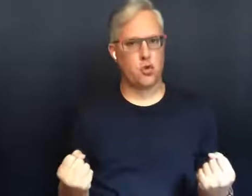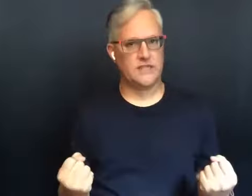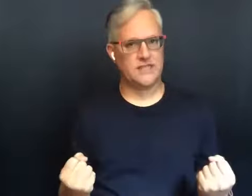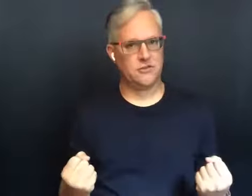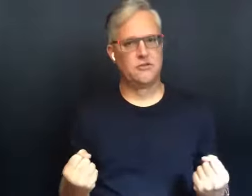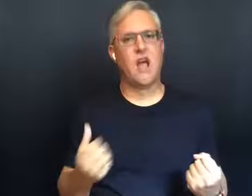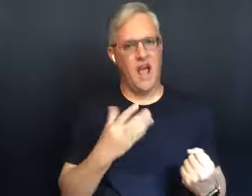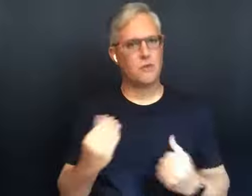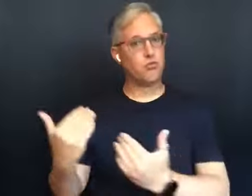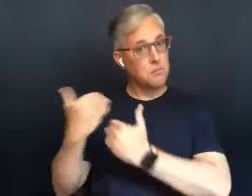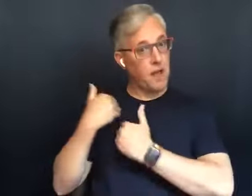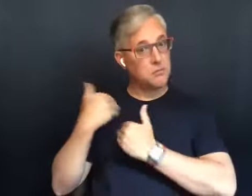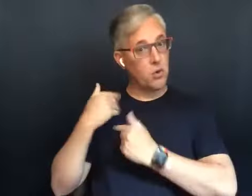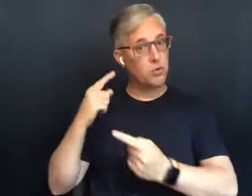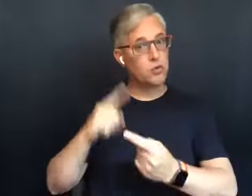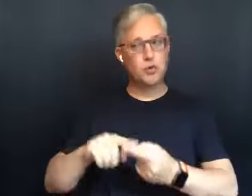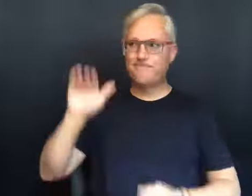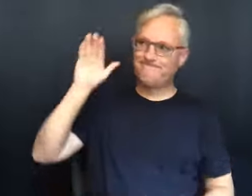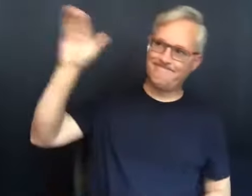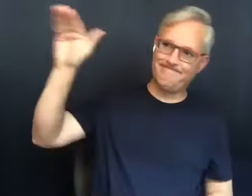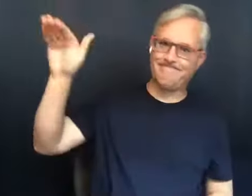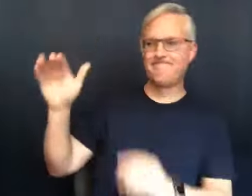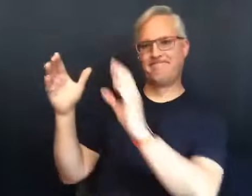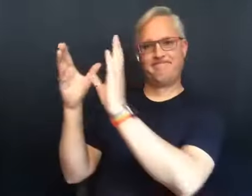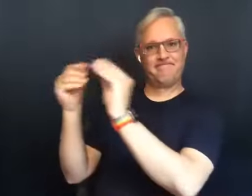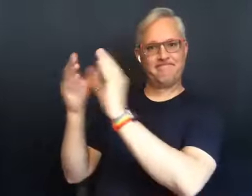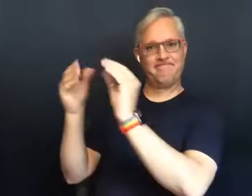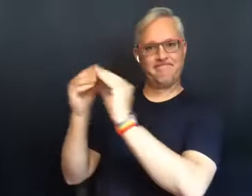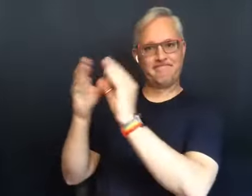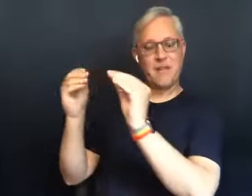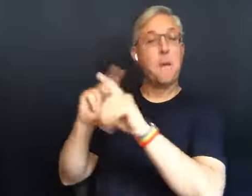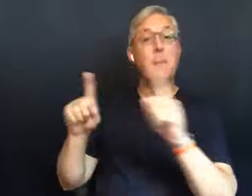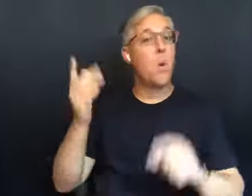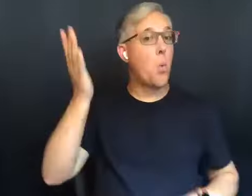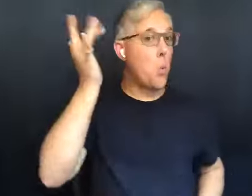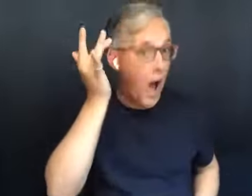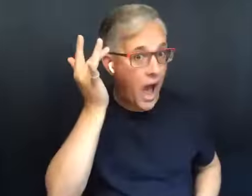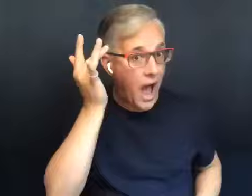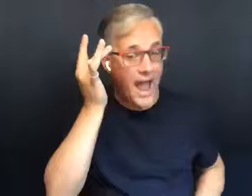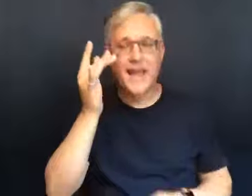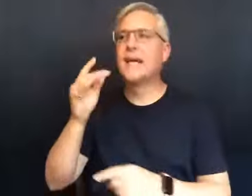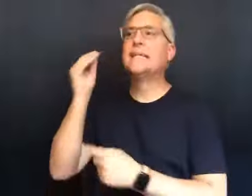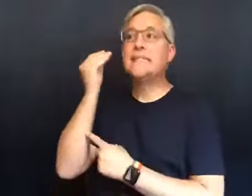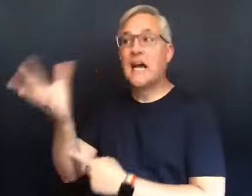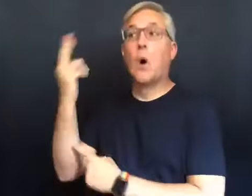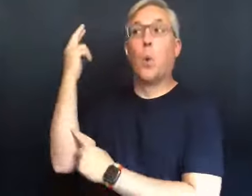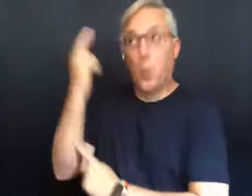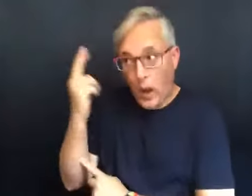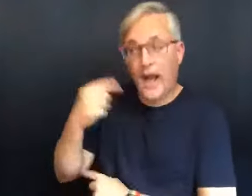error, then I absolutely have to have the courage of conviction and the responsibility to communicate that. But